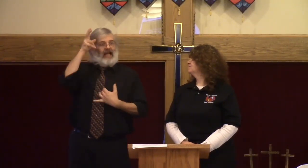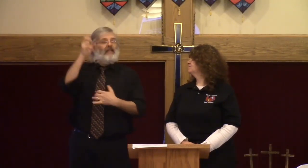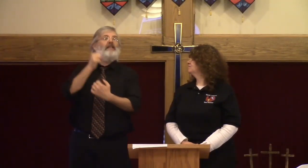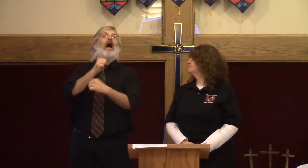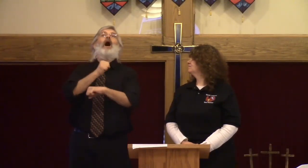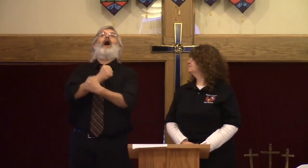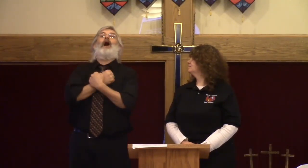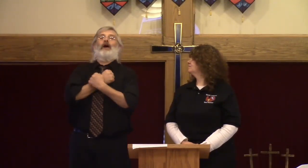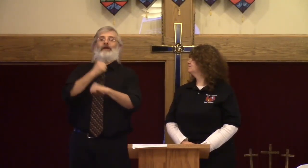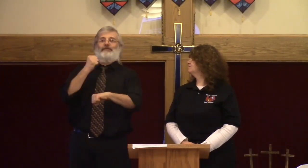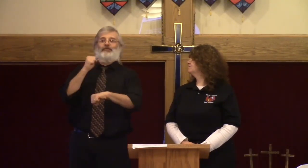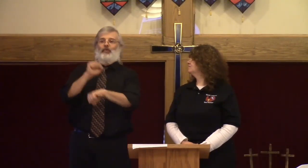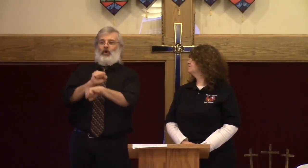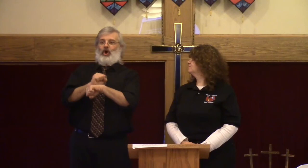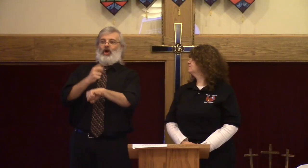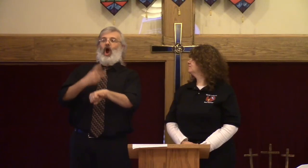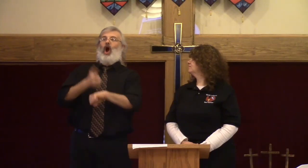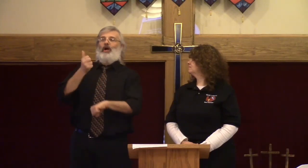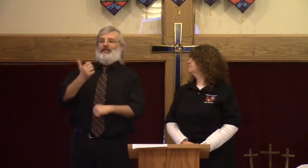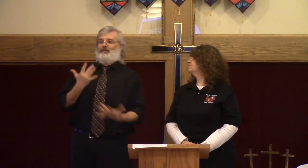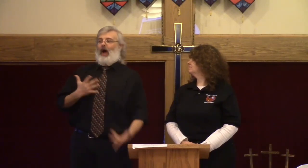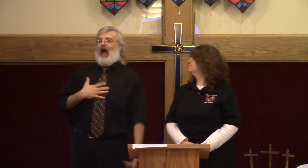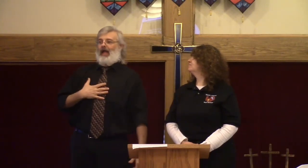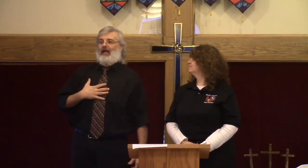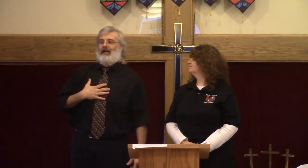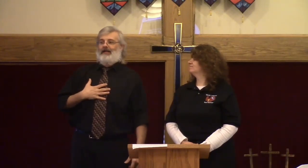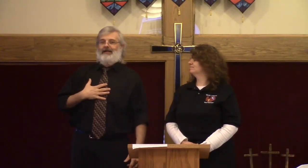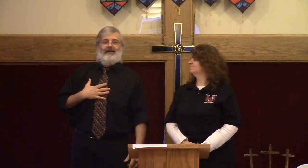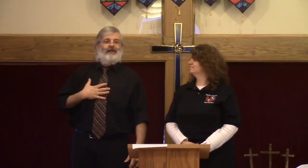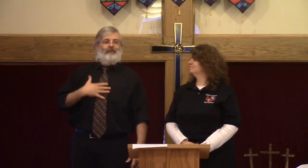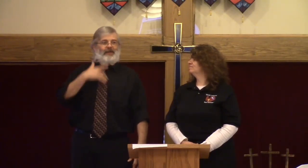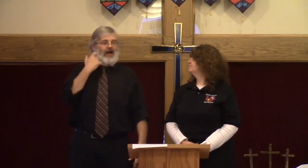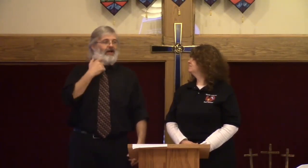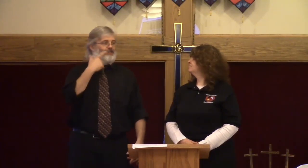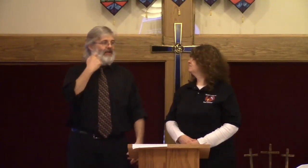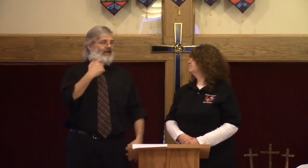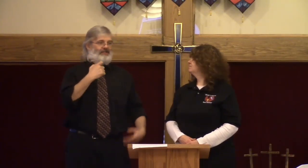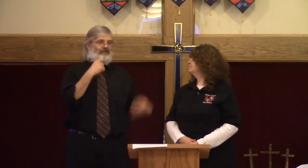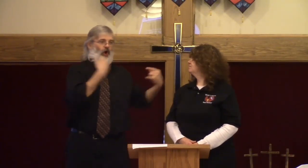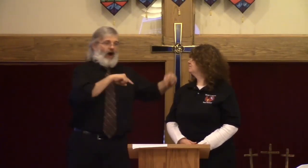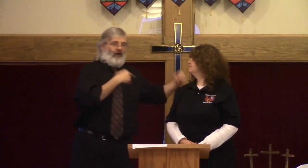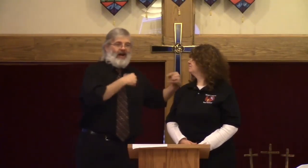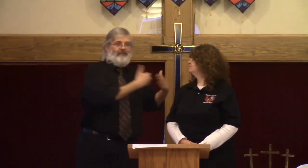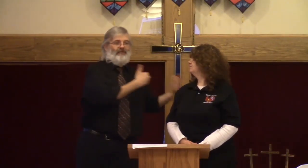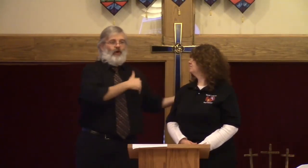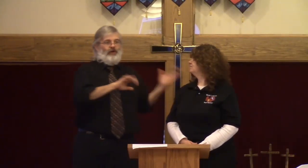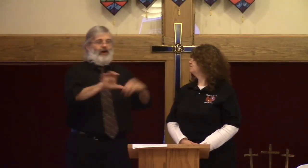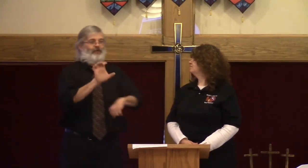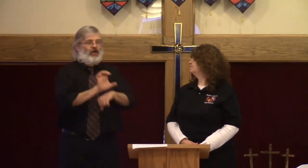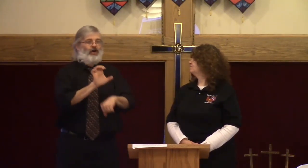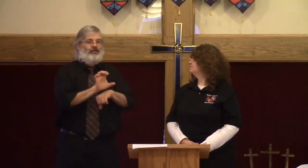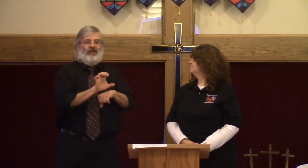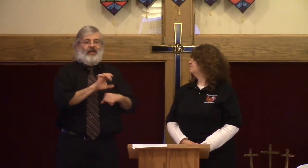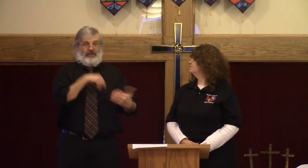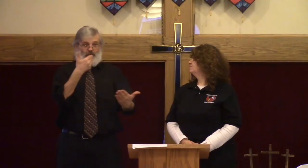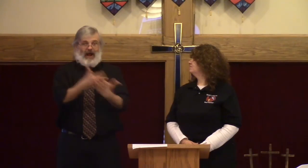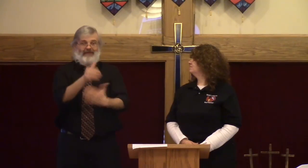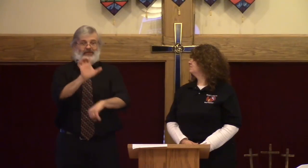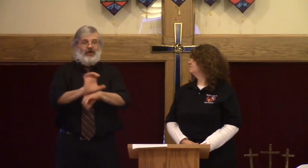Satan loves to work hardest. Why? Because if you're fighting before you come to church, and you arrive at church,